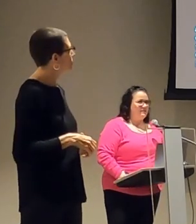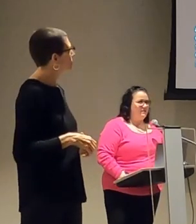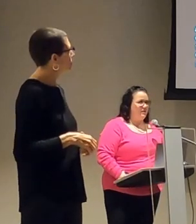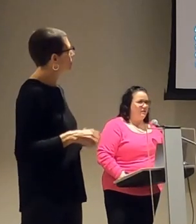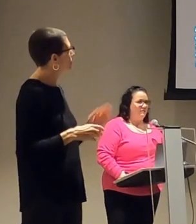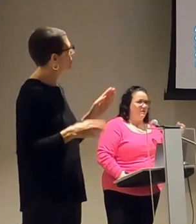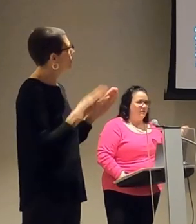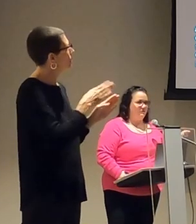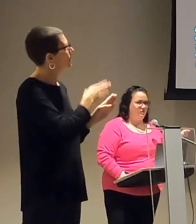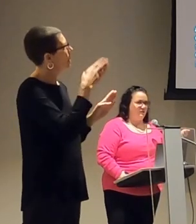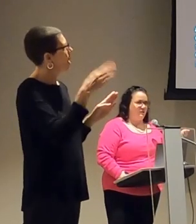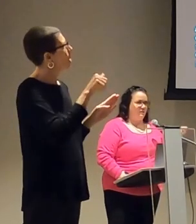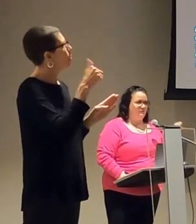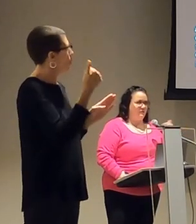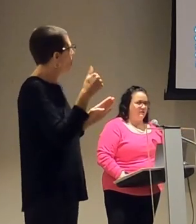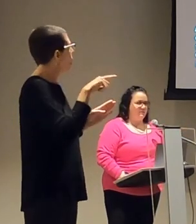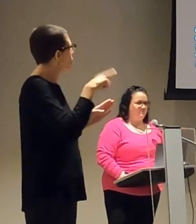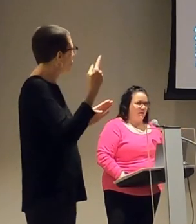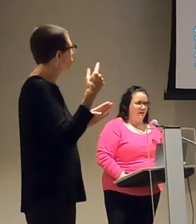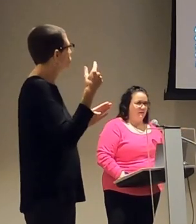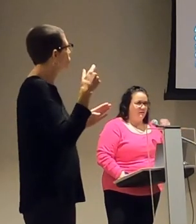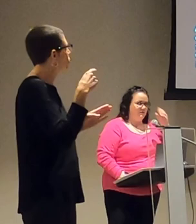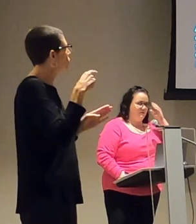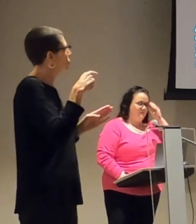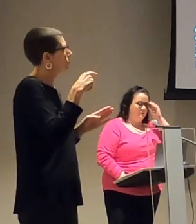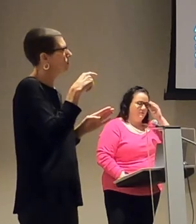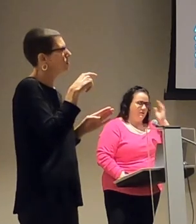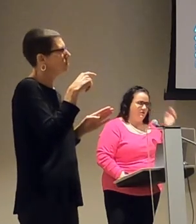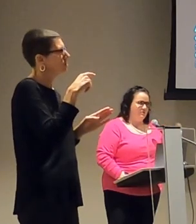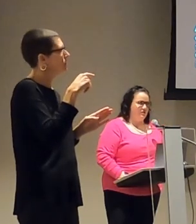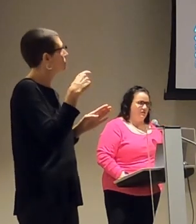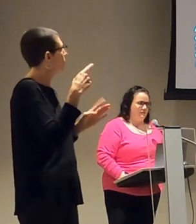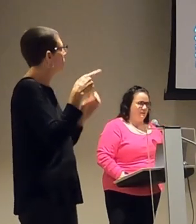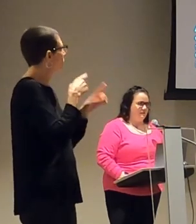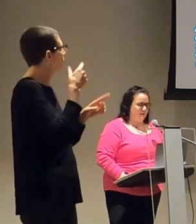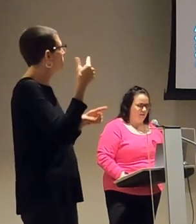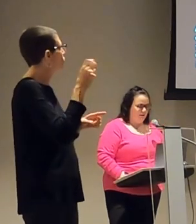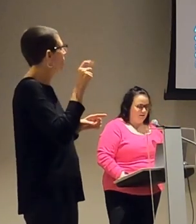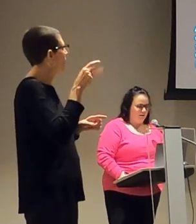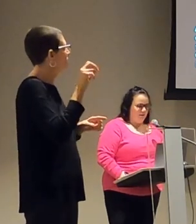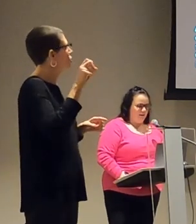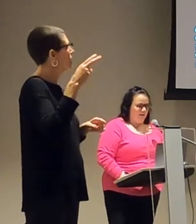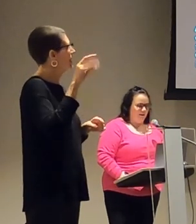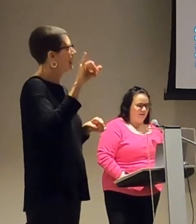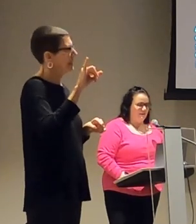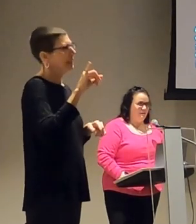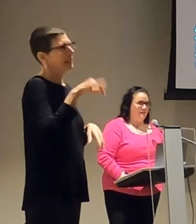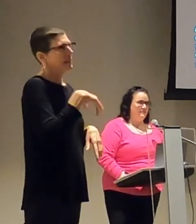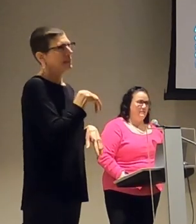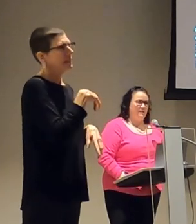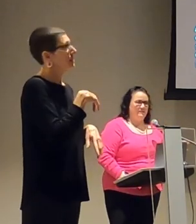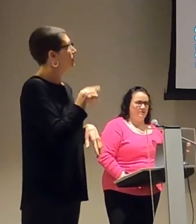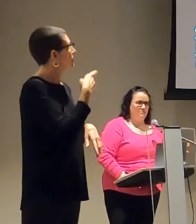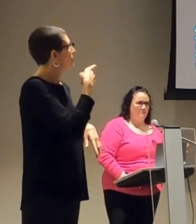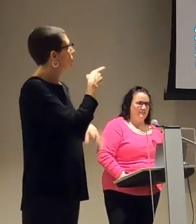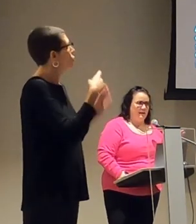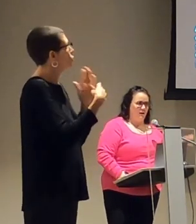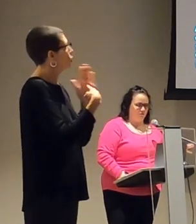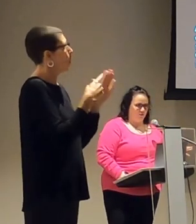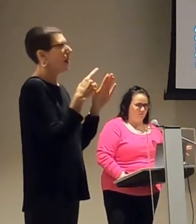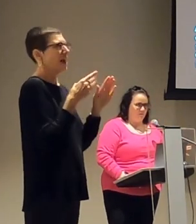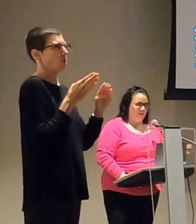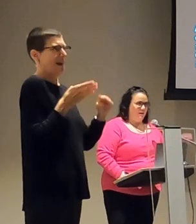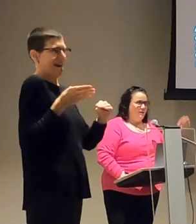And then this is another Judith and Holofernes by Artemisia Gentileschi, and depicting the